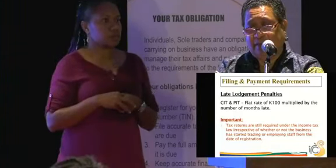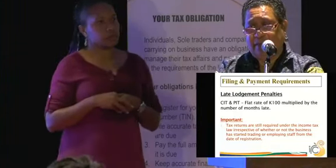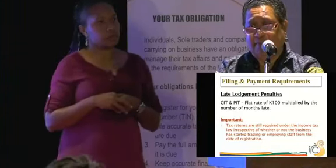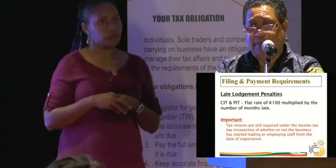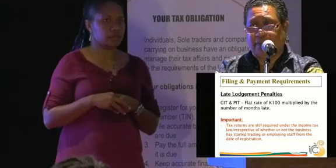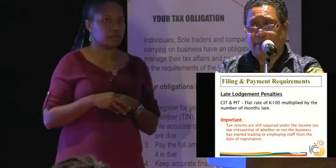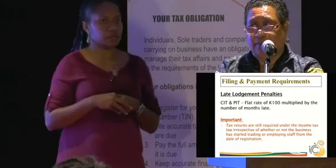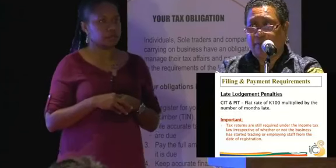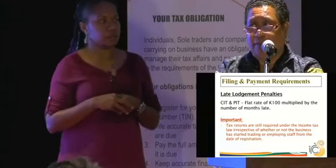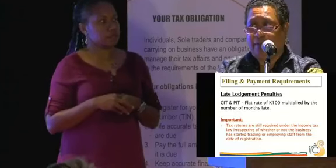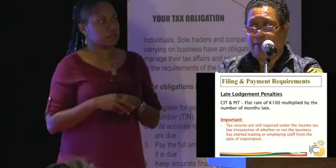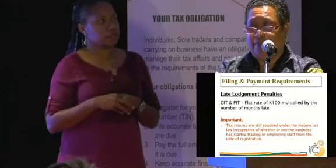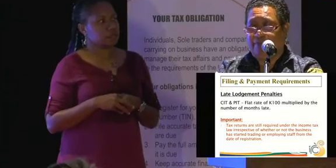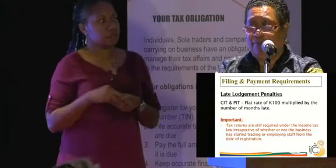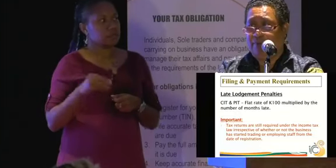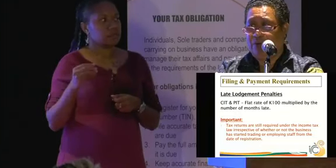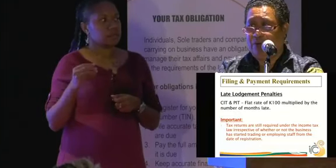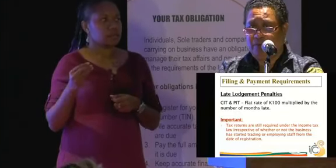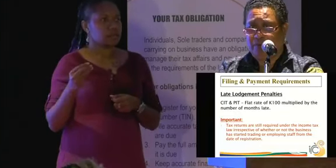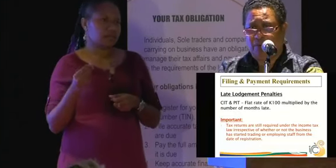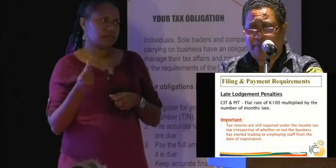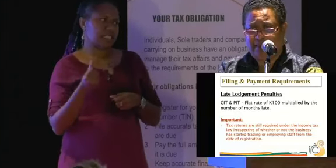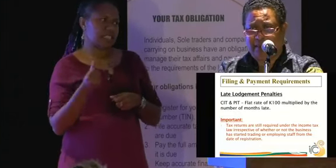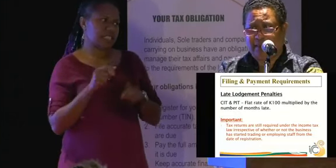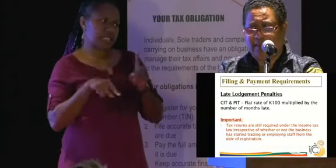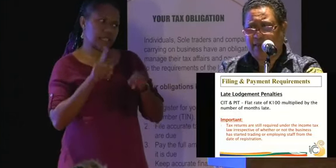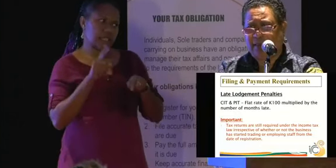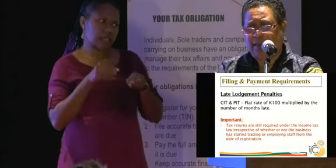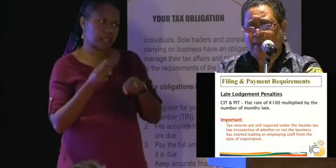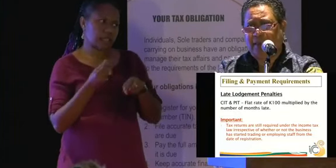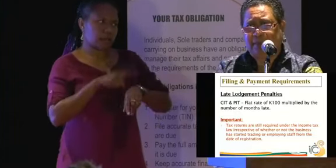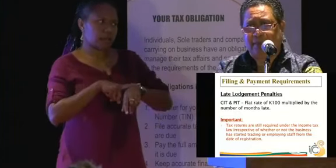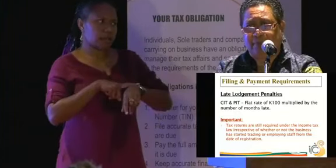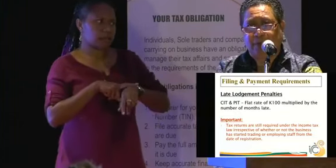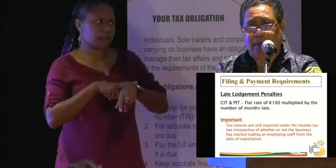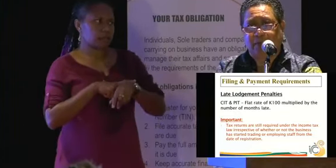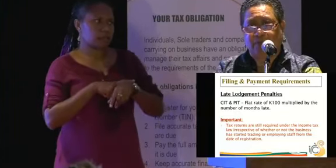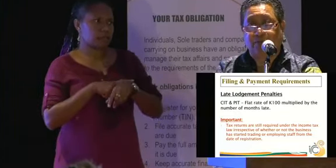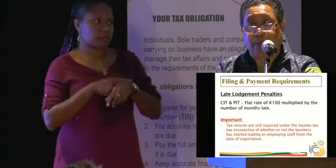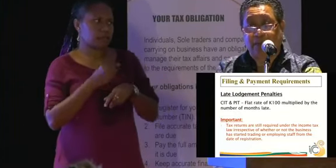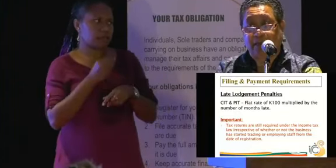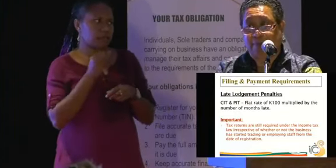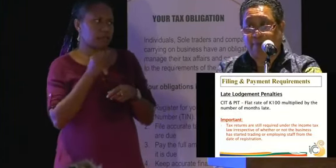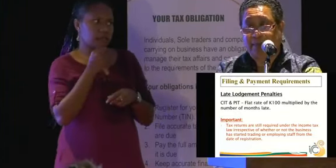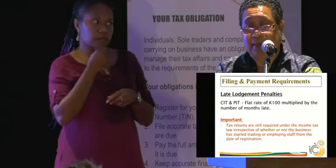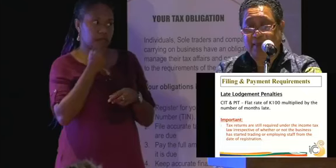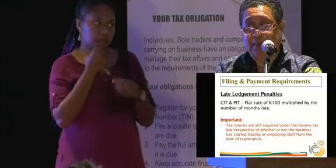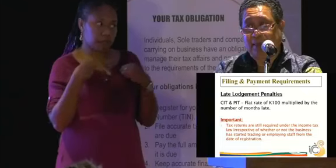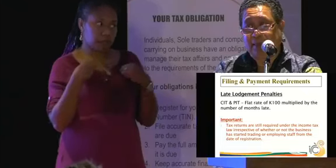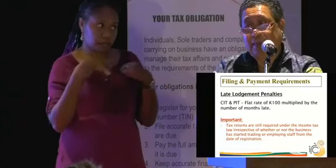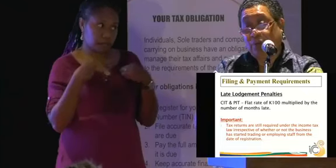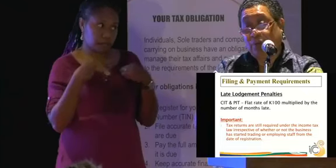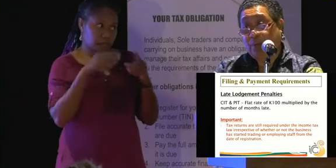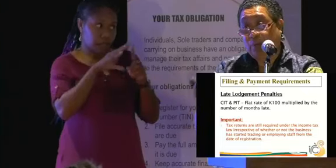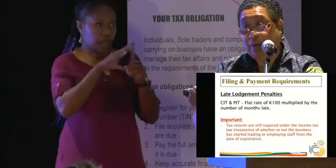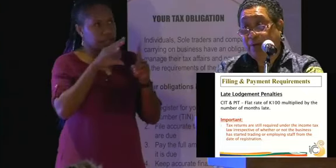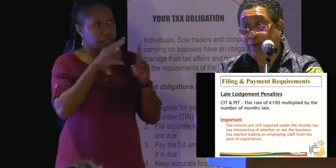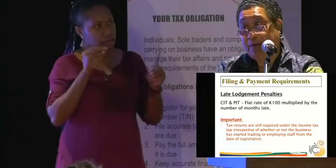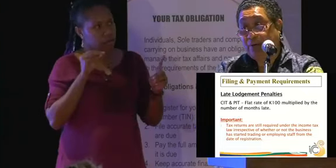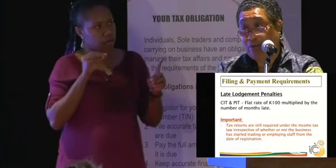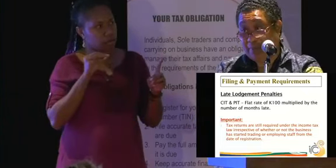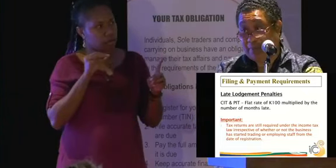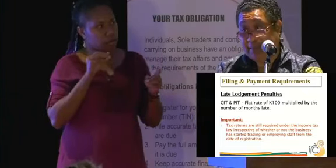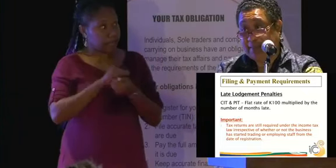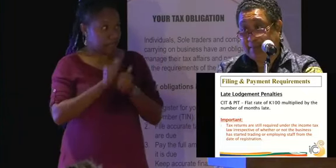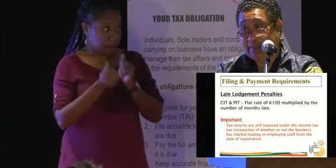Okay, sometimes we have, small businesses, example, construction companies that work on